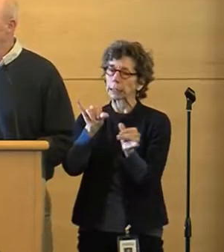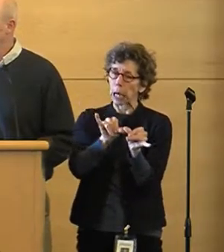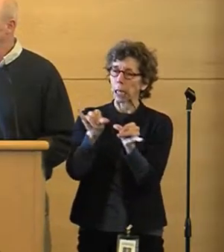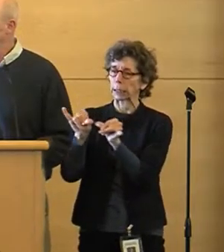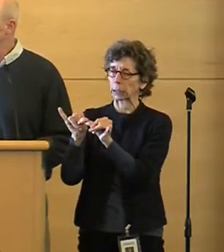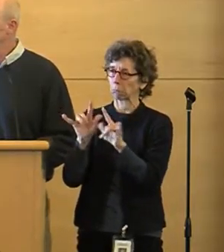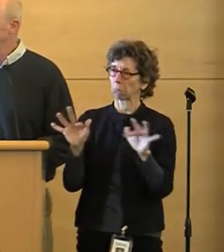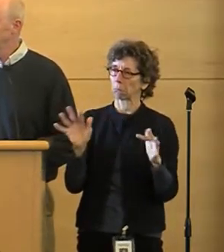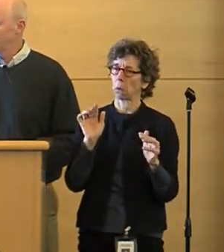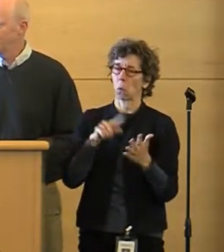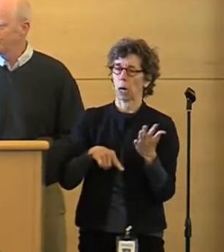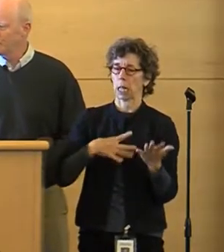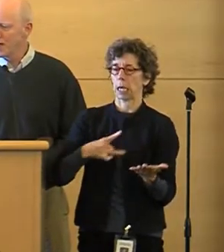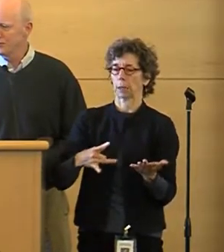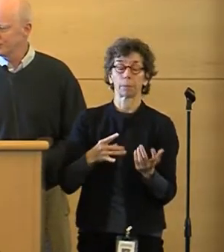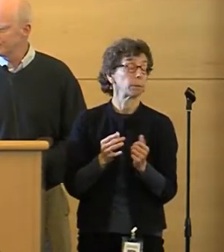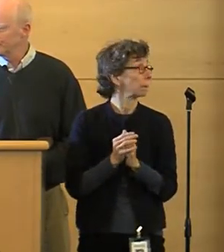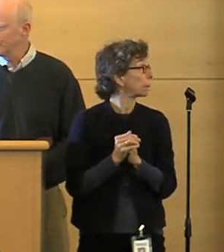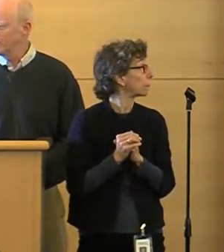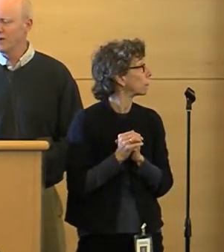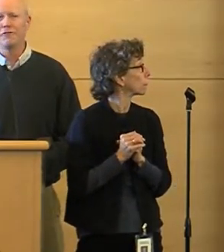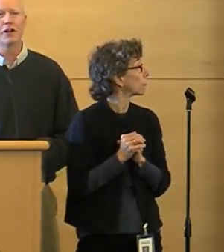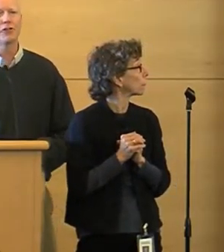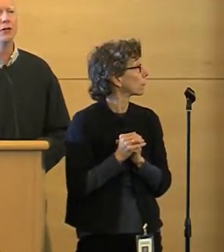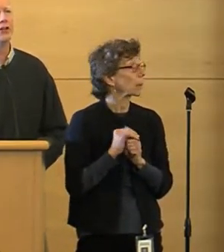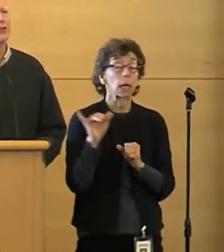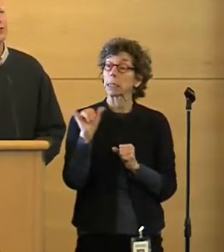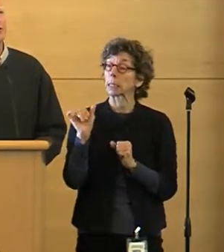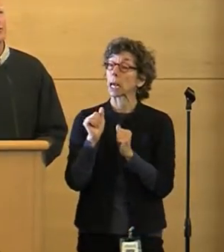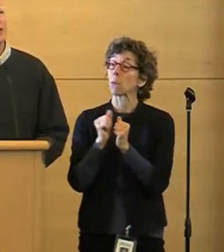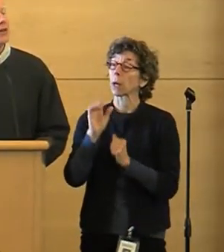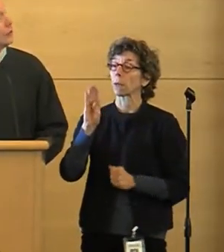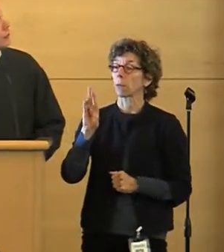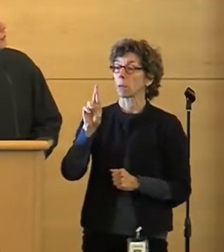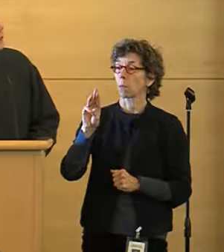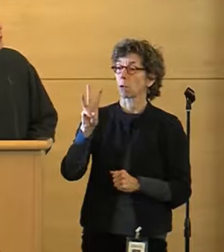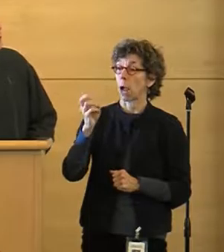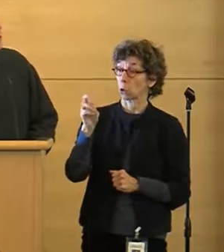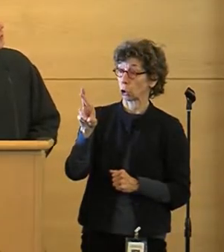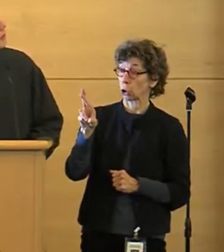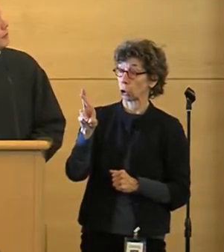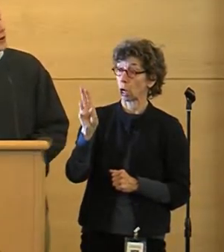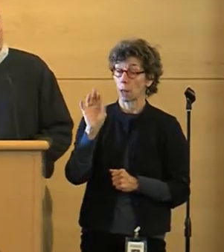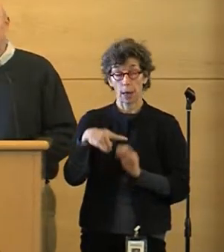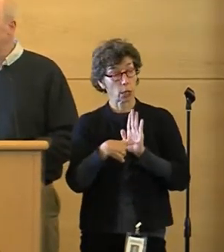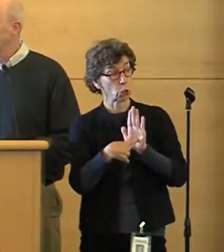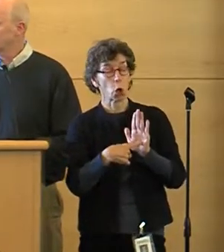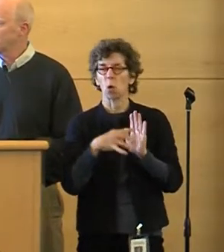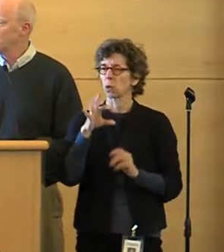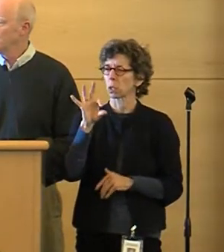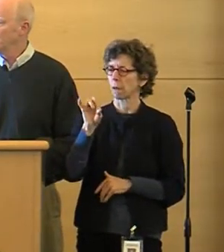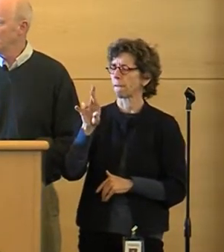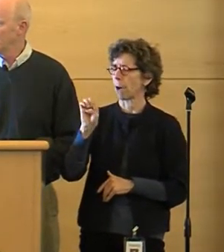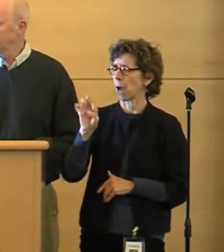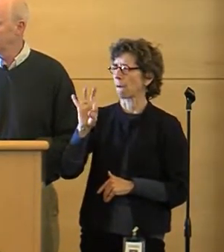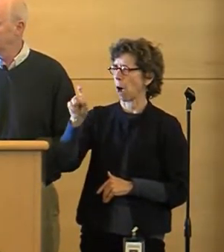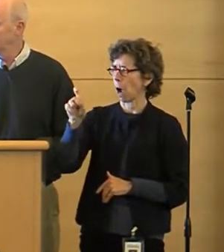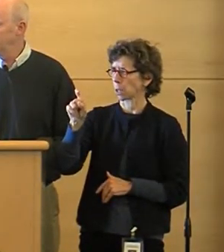that it looks the way I need and has, you know, a display that is adequate for the size that I need, the font